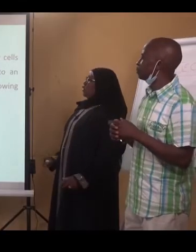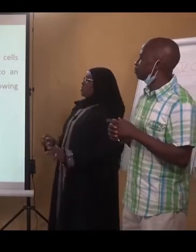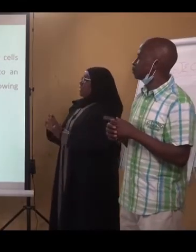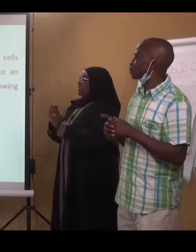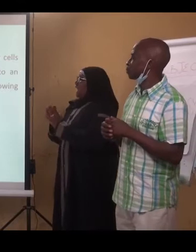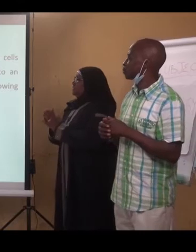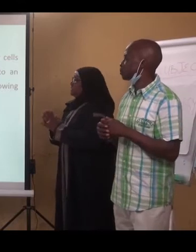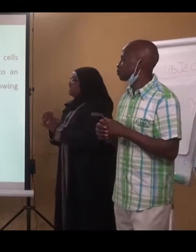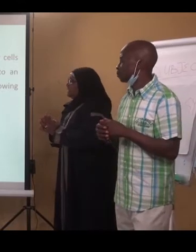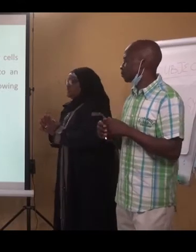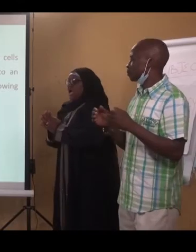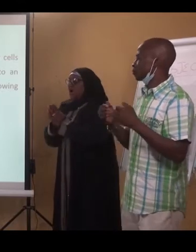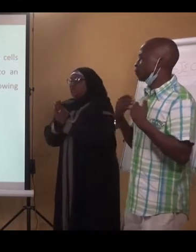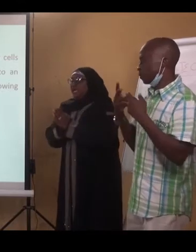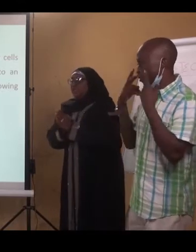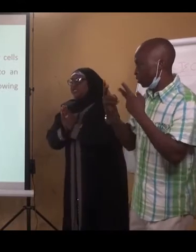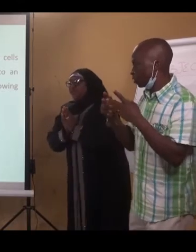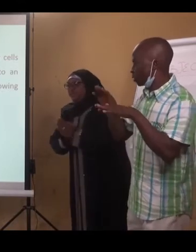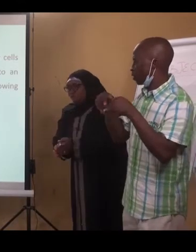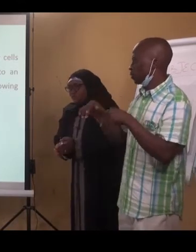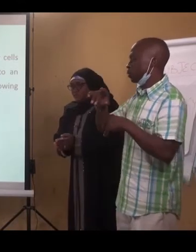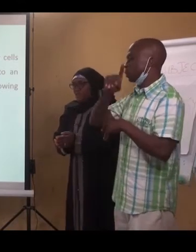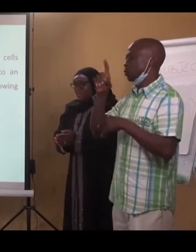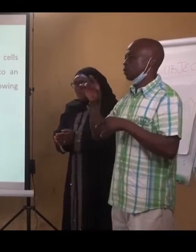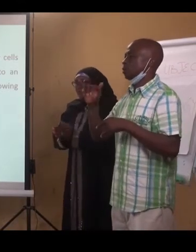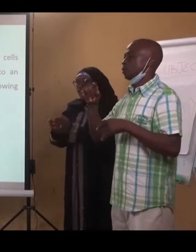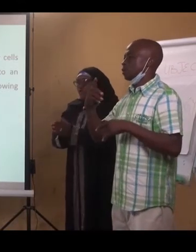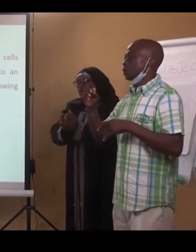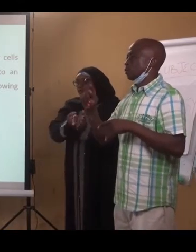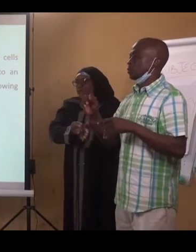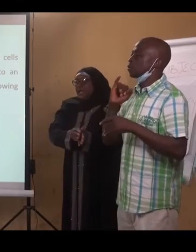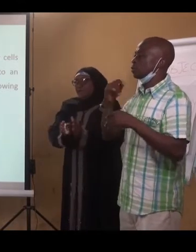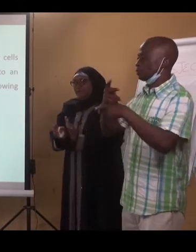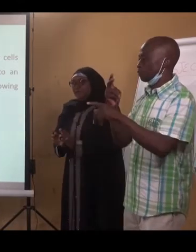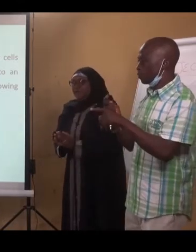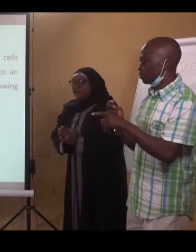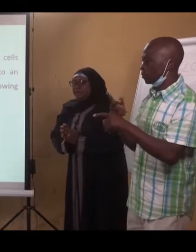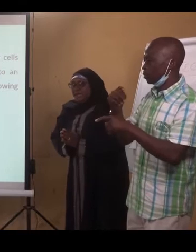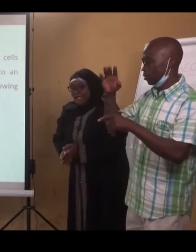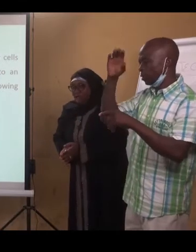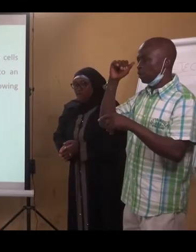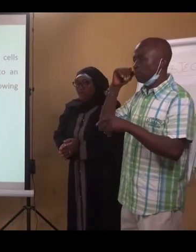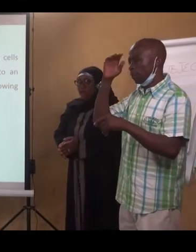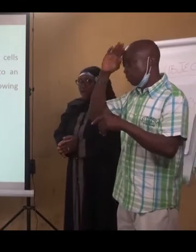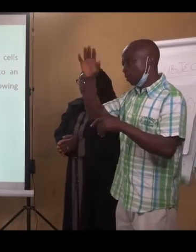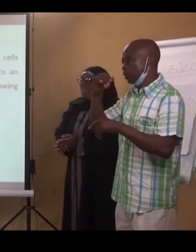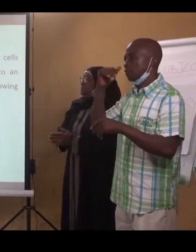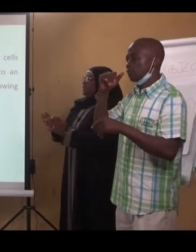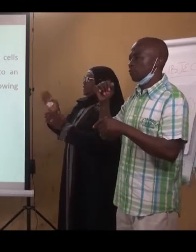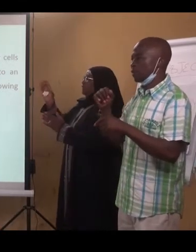So having seen how zygote is formed, fusion of male and female gamete of the flower, it forms